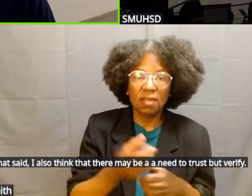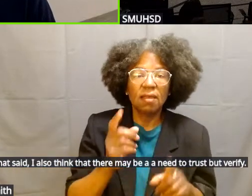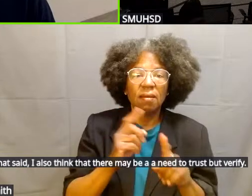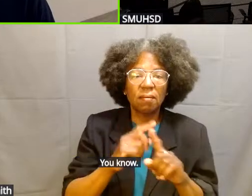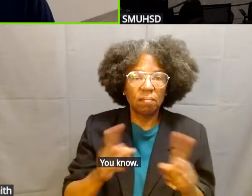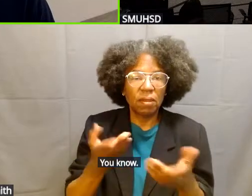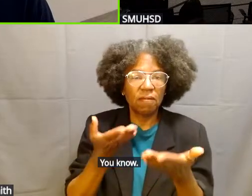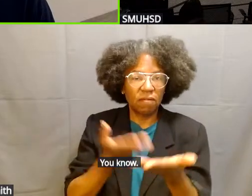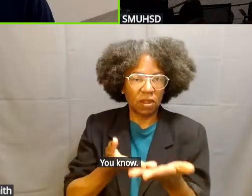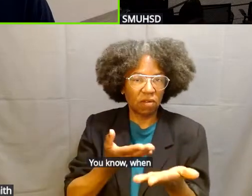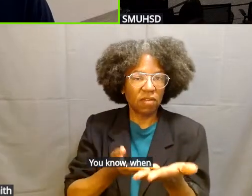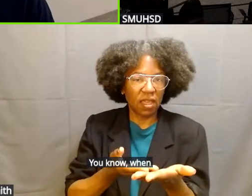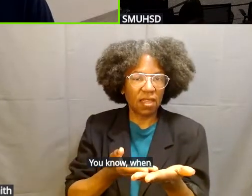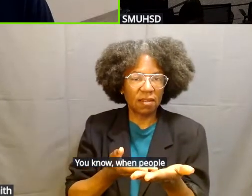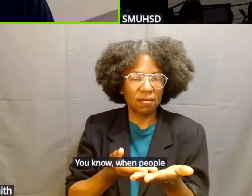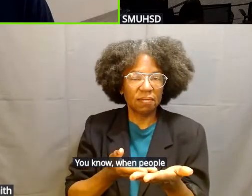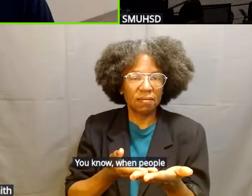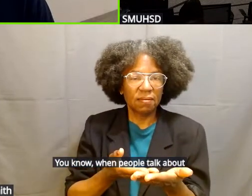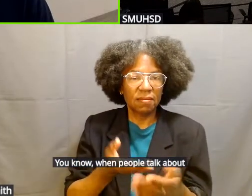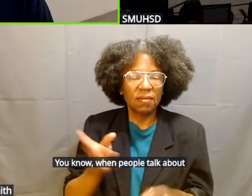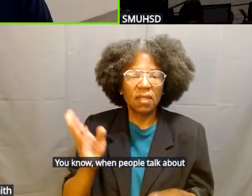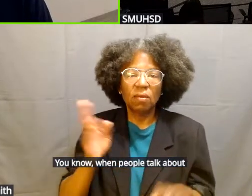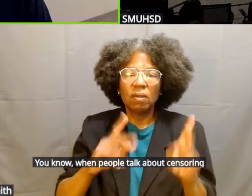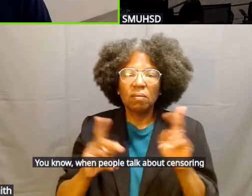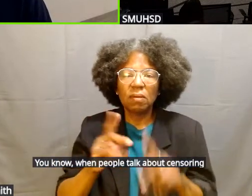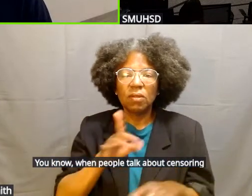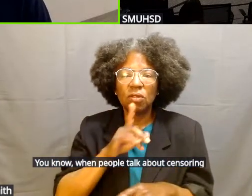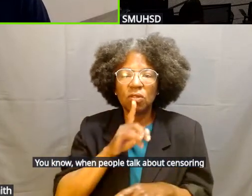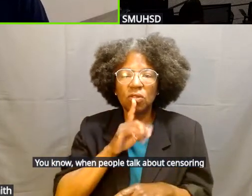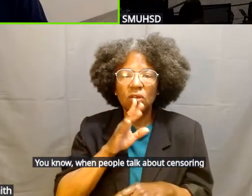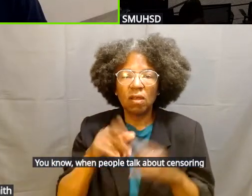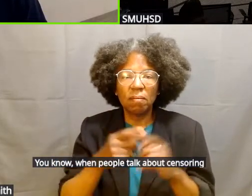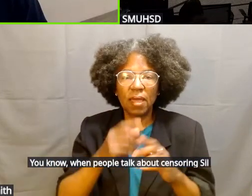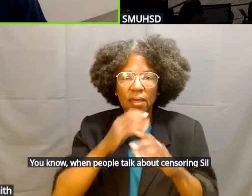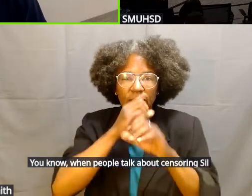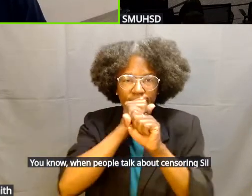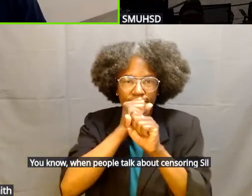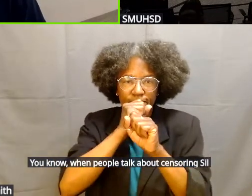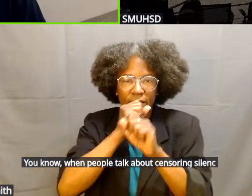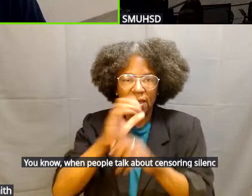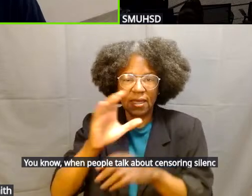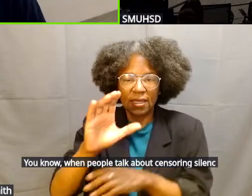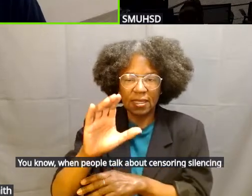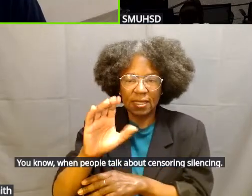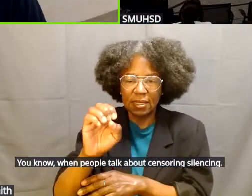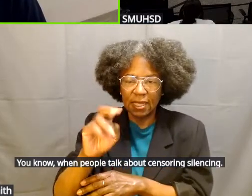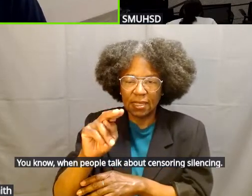When people talk about censoring, silencing,